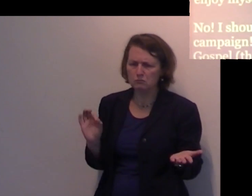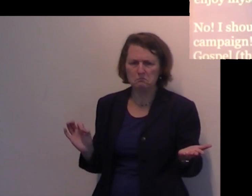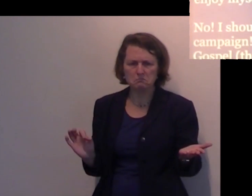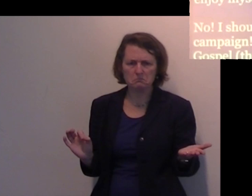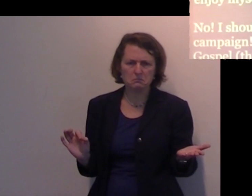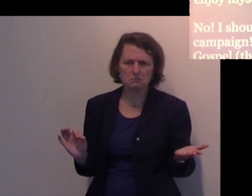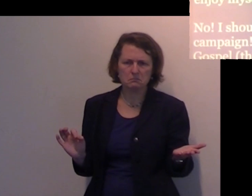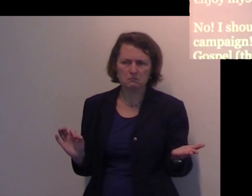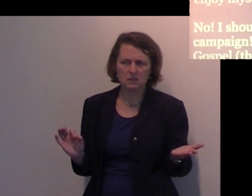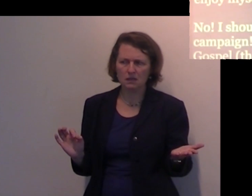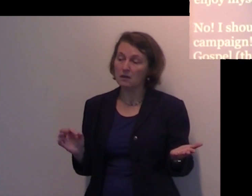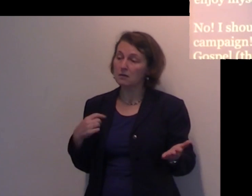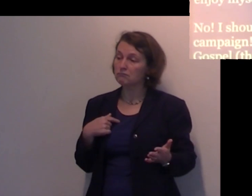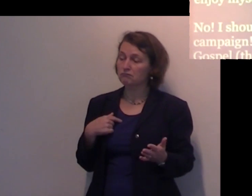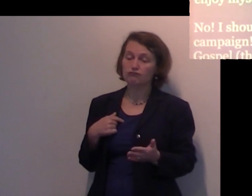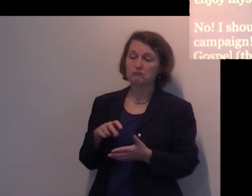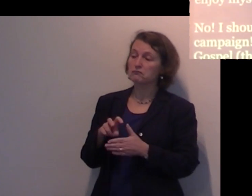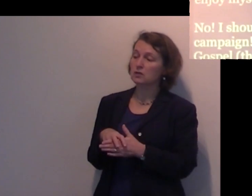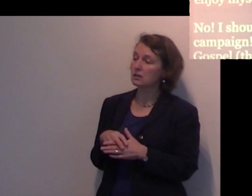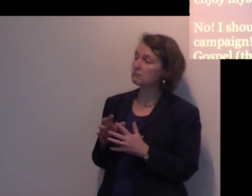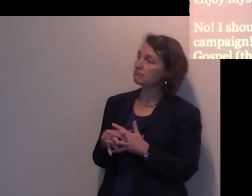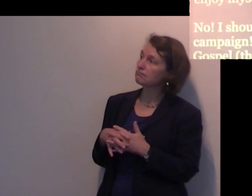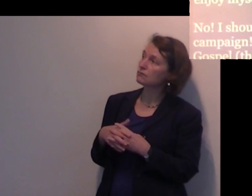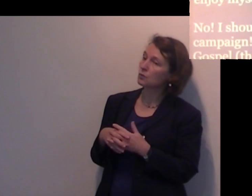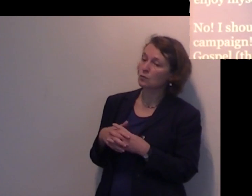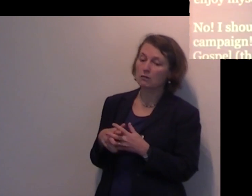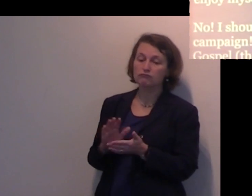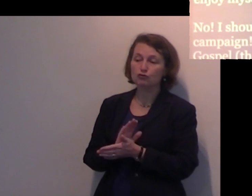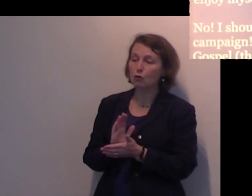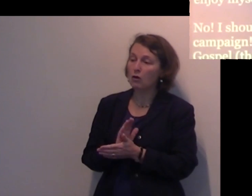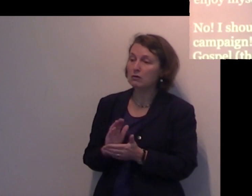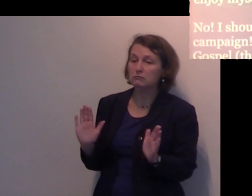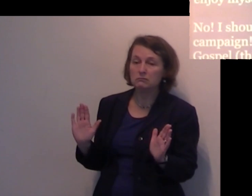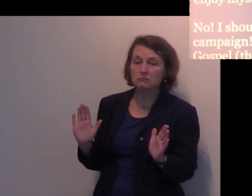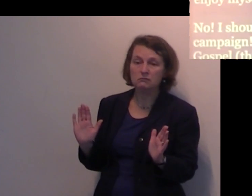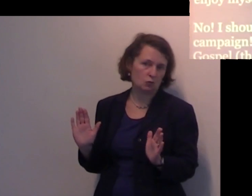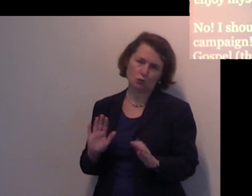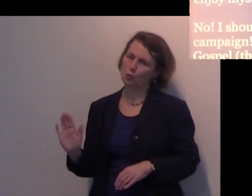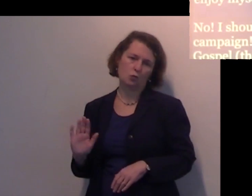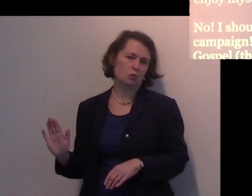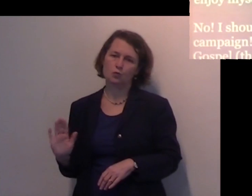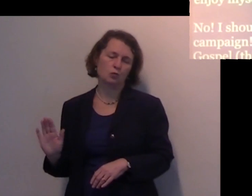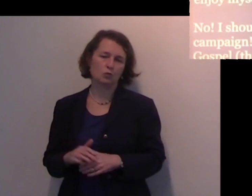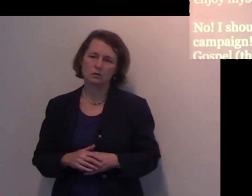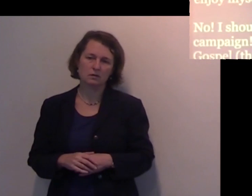Should I sit and wait and enjoy myself? No. I should